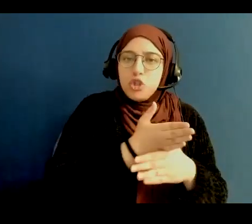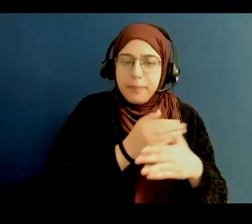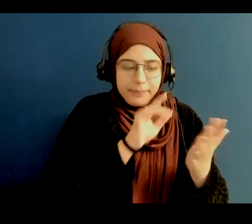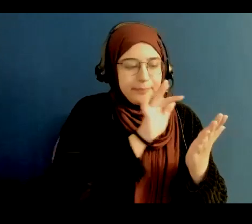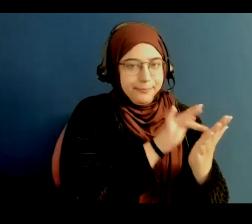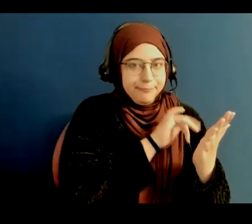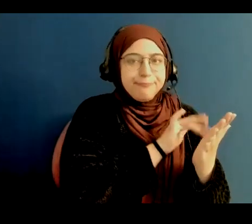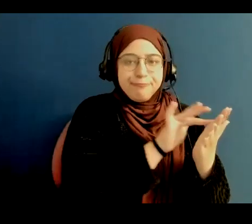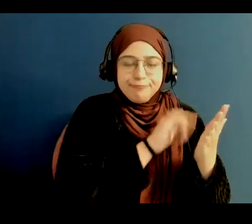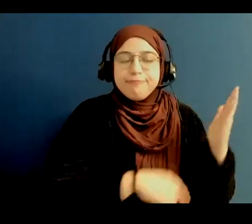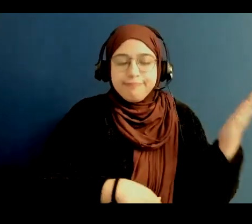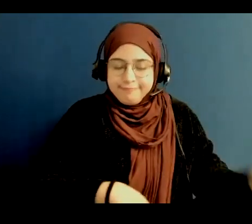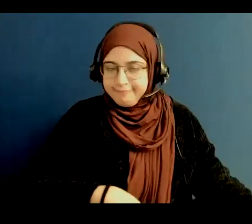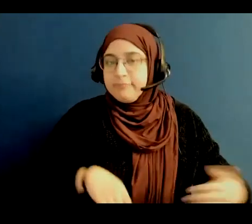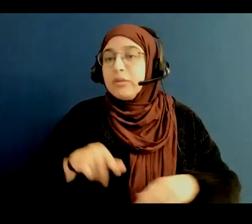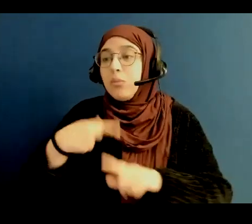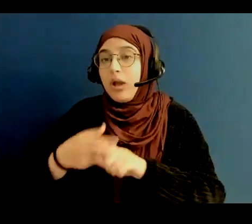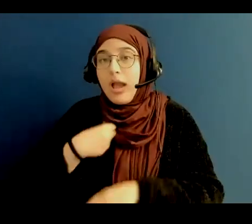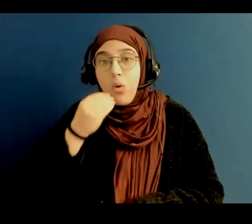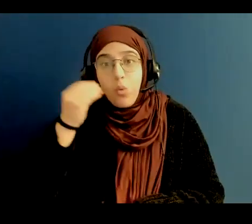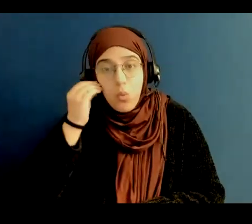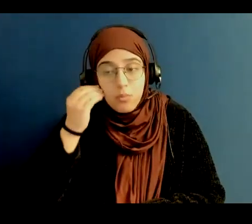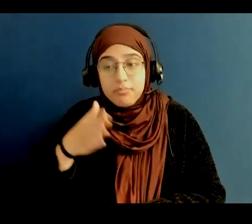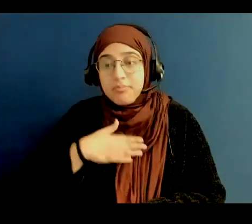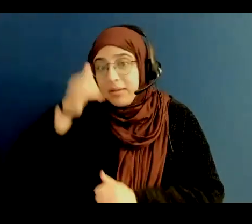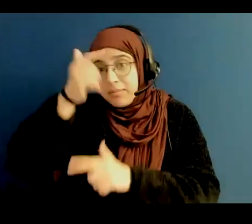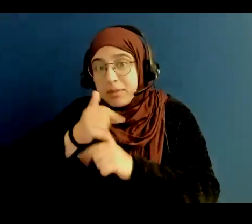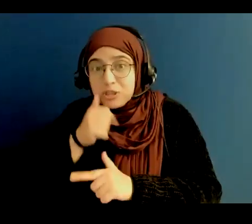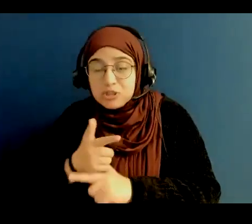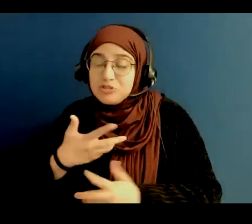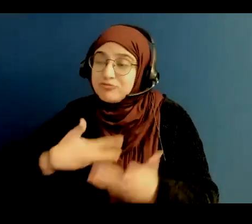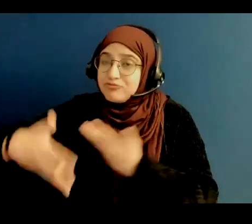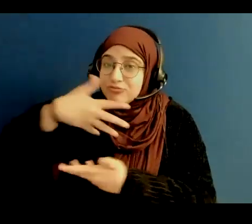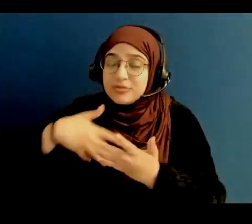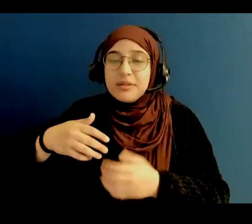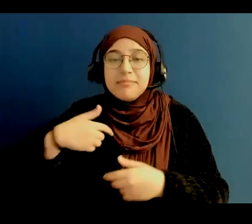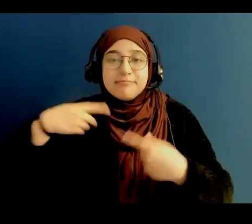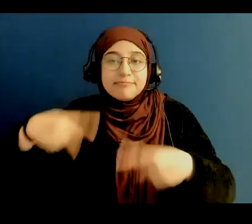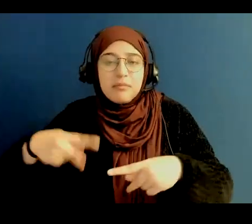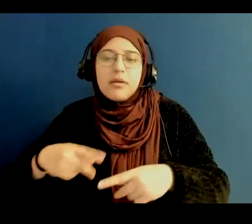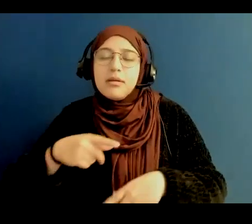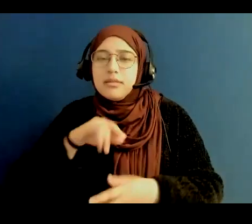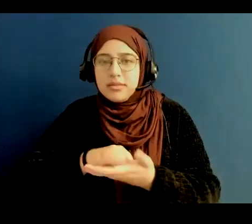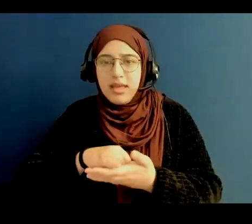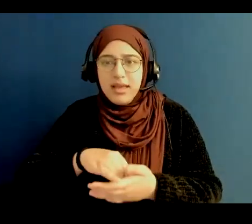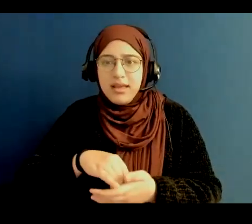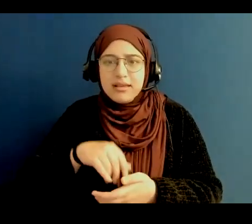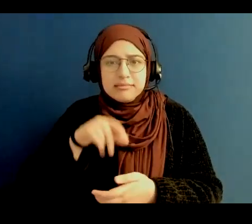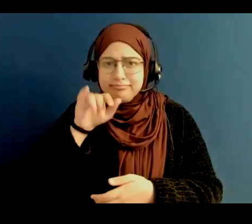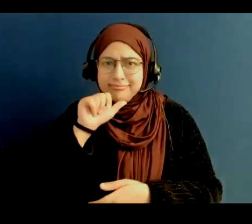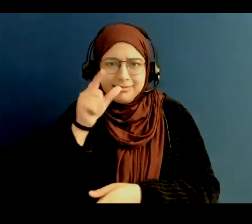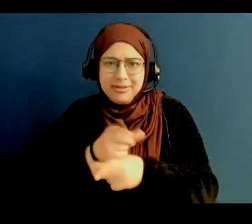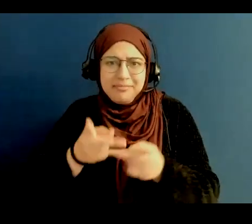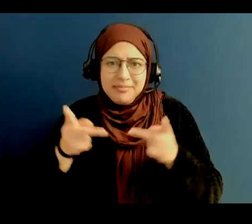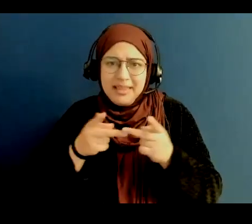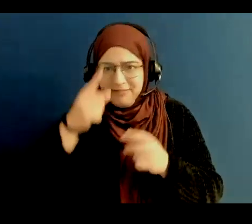I'm at home and I have my siblings and everybody's partying, then it's not the right place for you to stay to study. You need to go